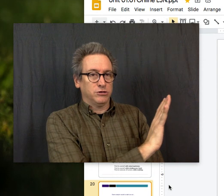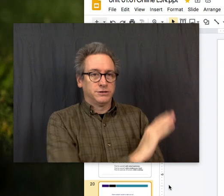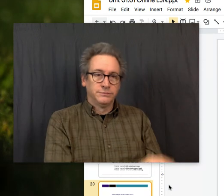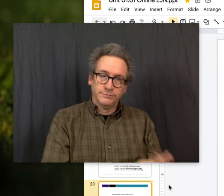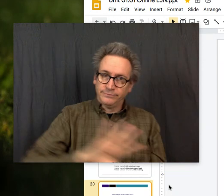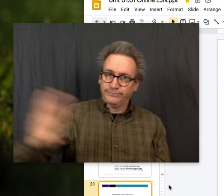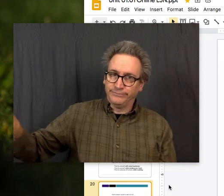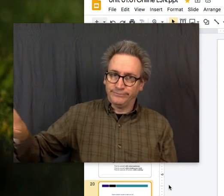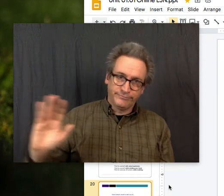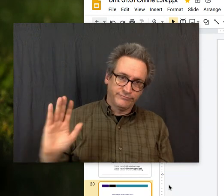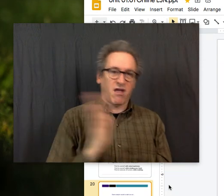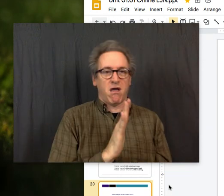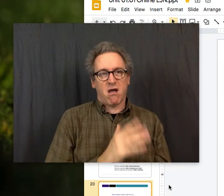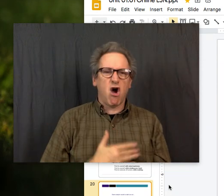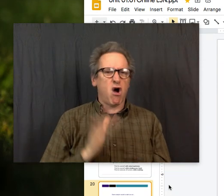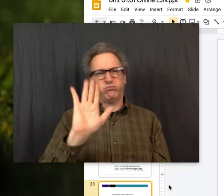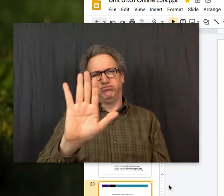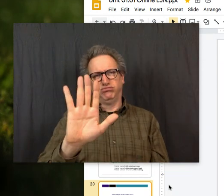theirs,